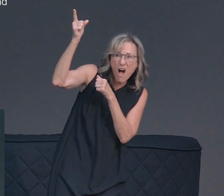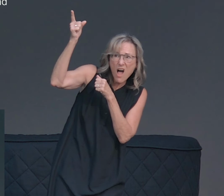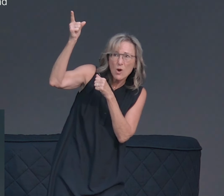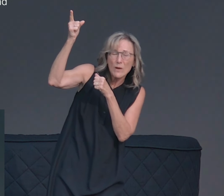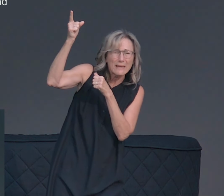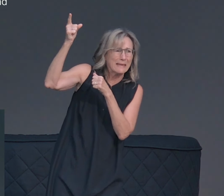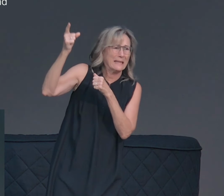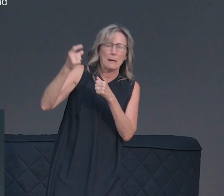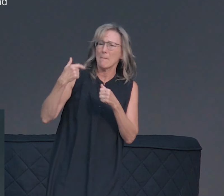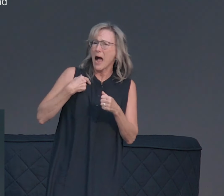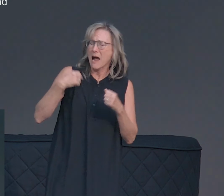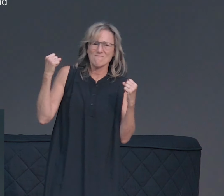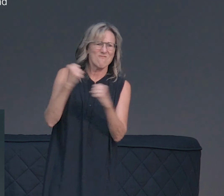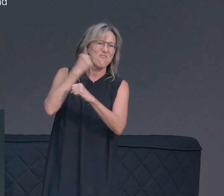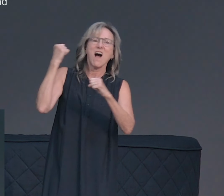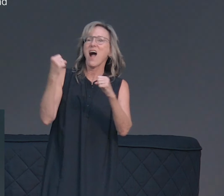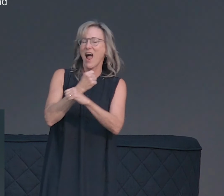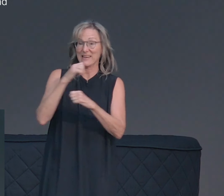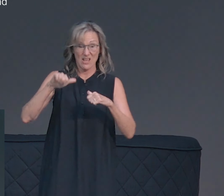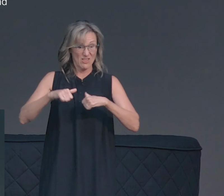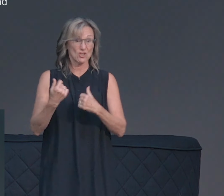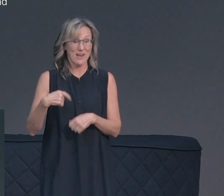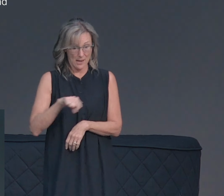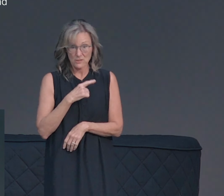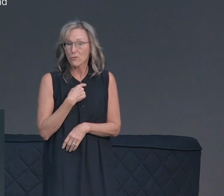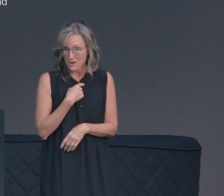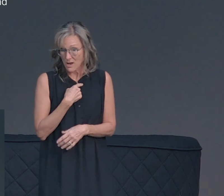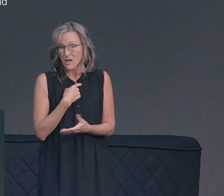members. The challenge for us,